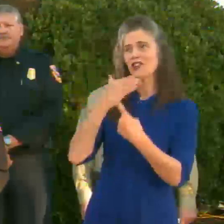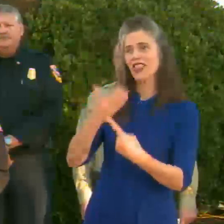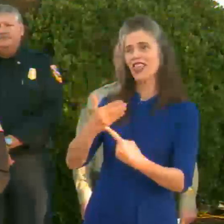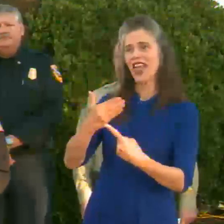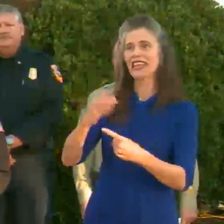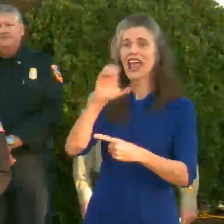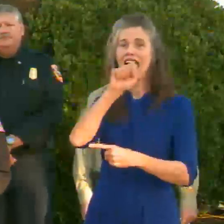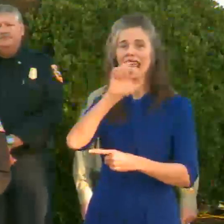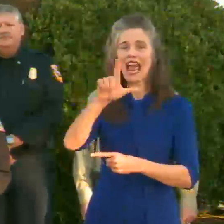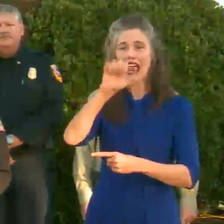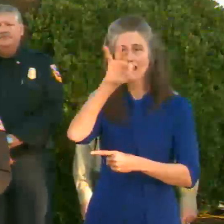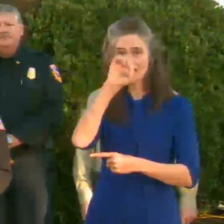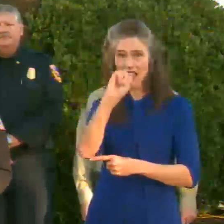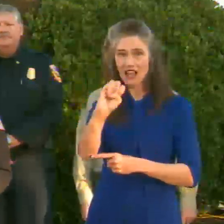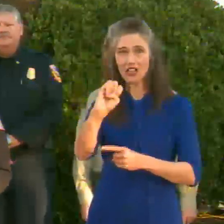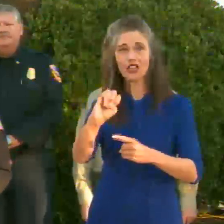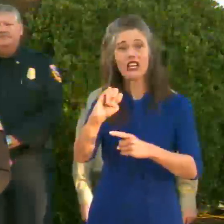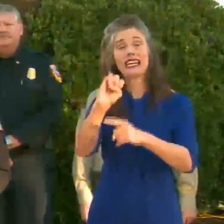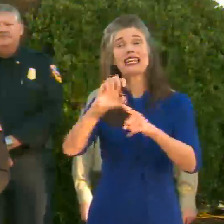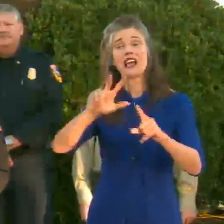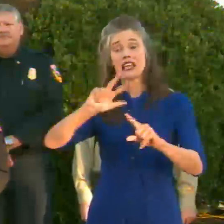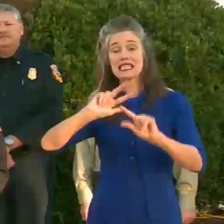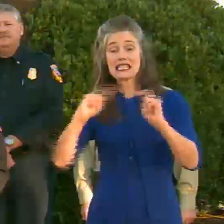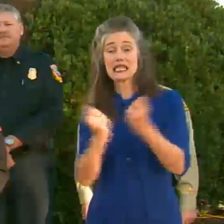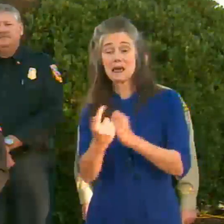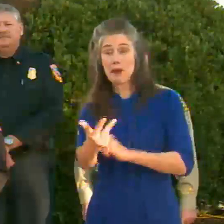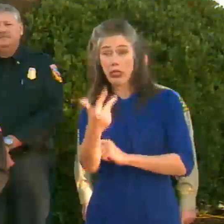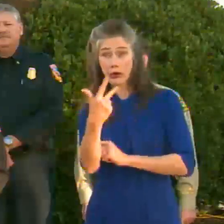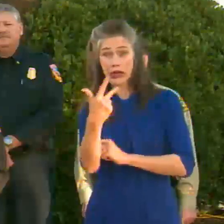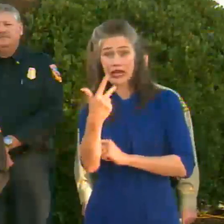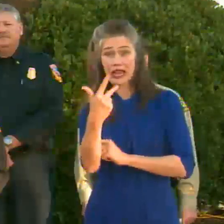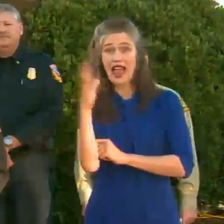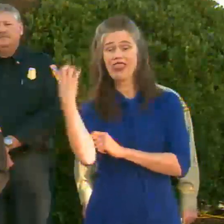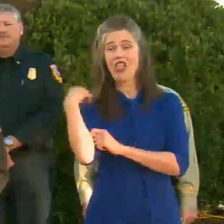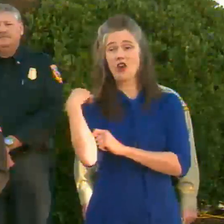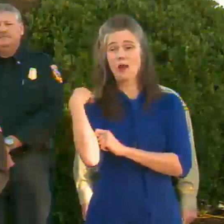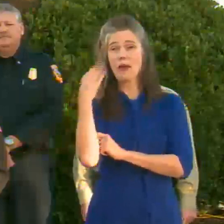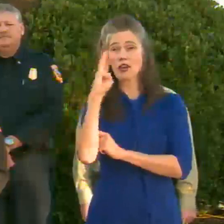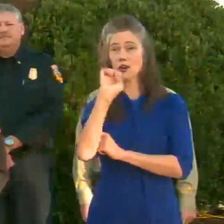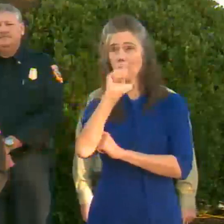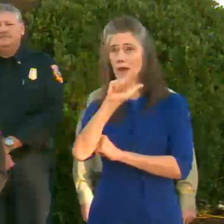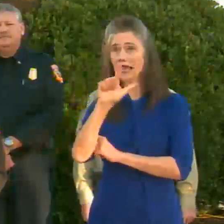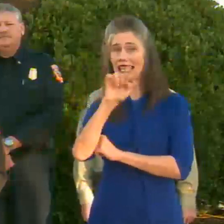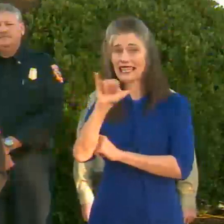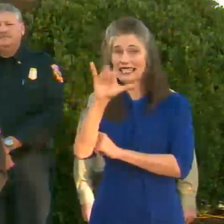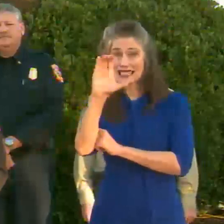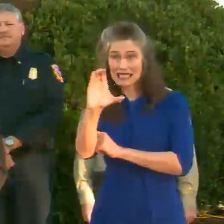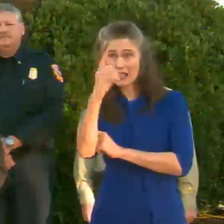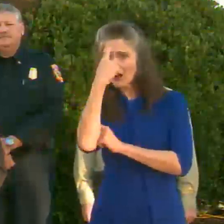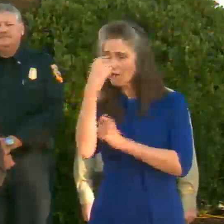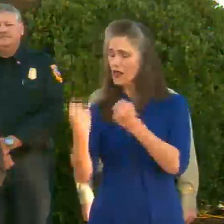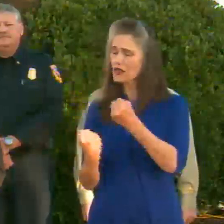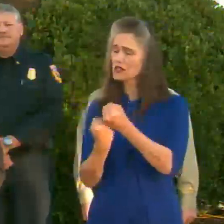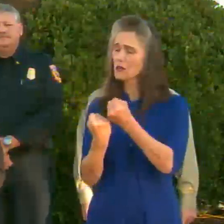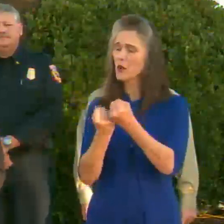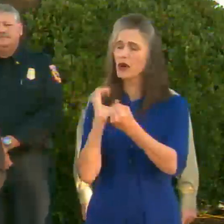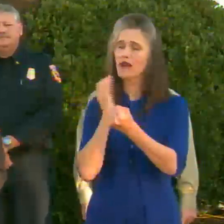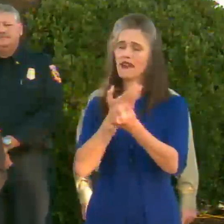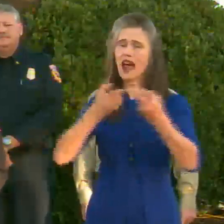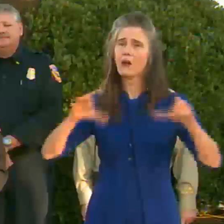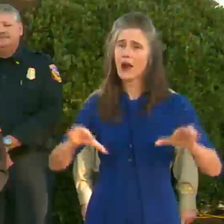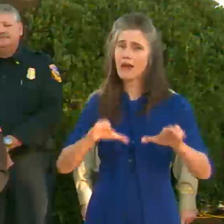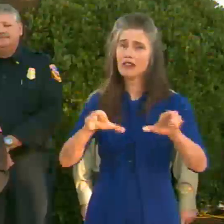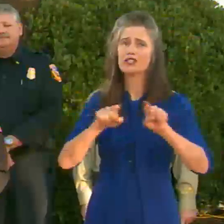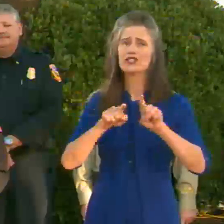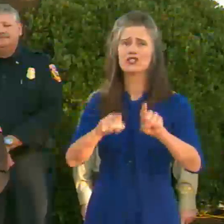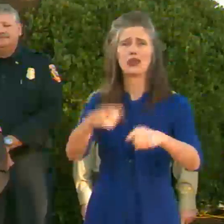Incident Commander, Billy C., for their very capable support of our efforts during this difficult time. I would also like to thank